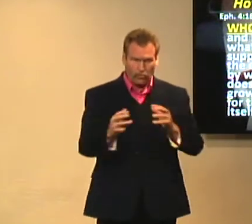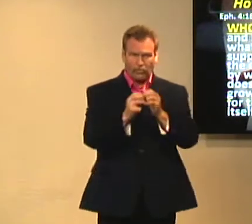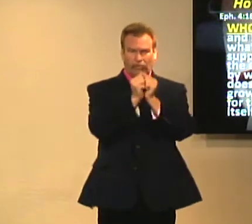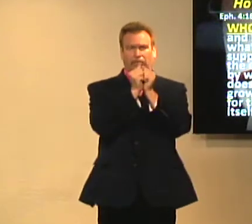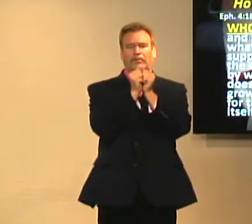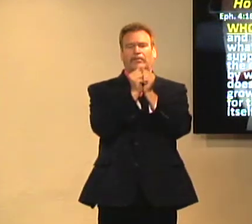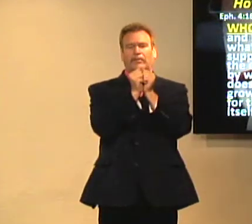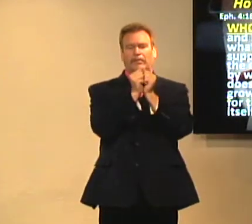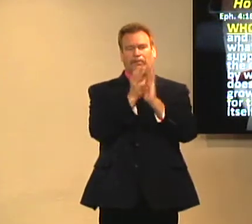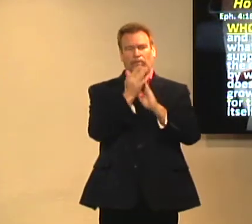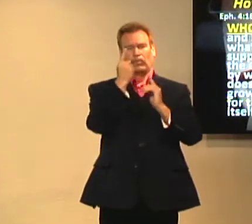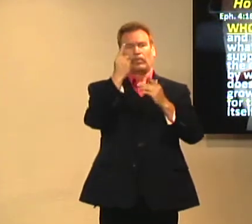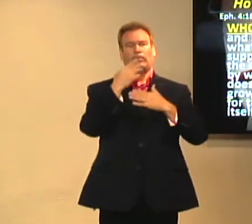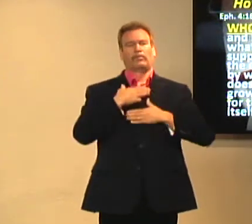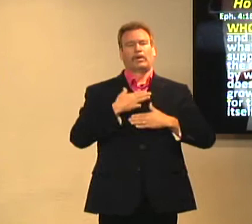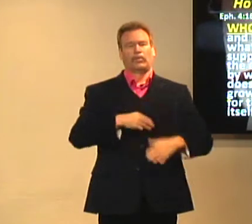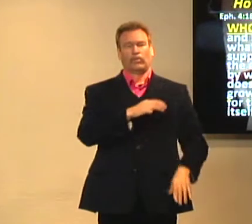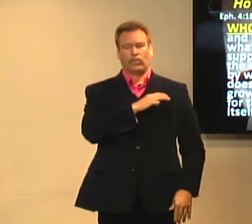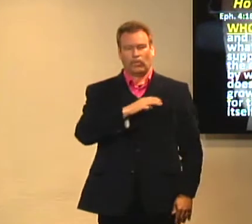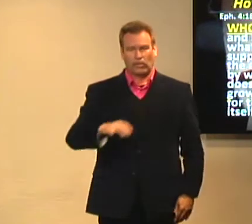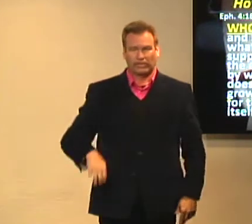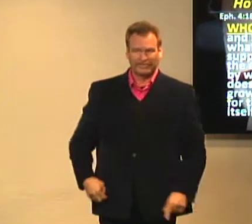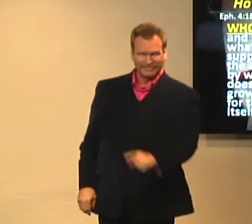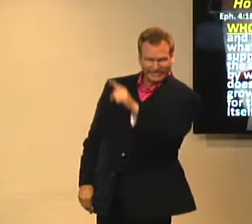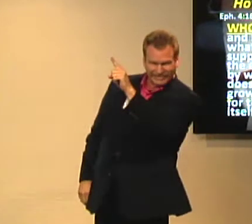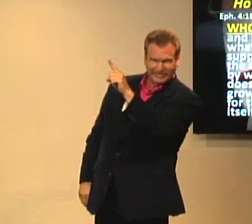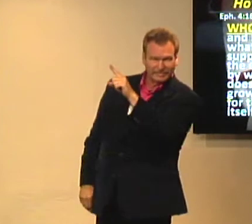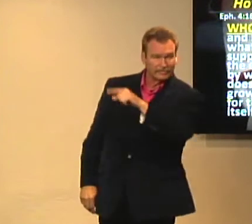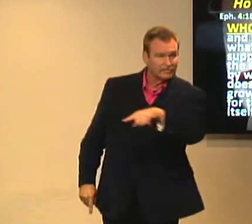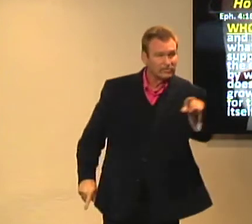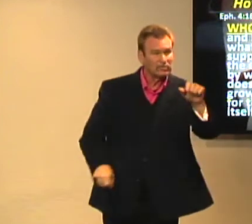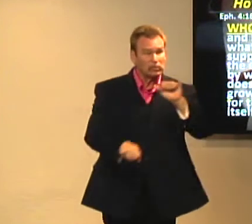Working together with a whole body in Christ.